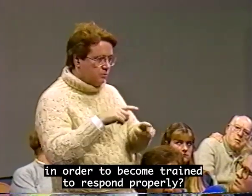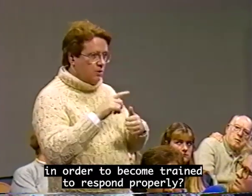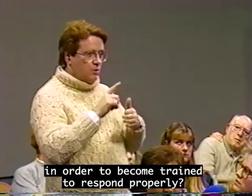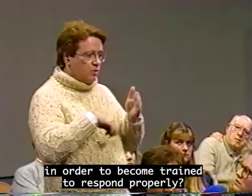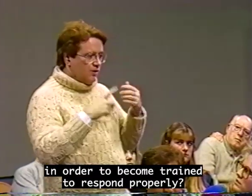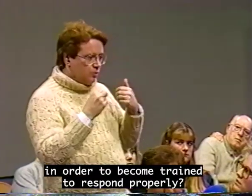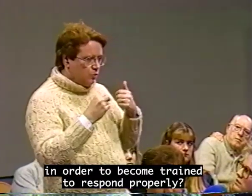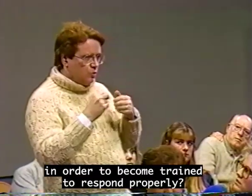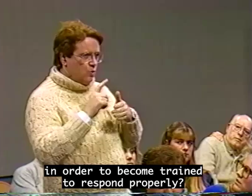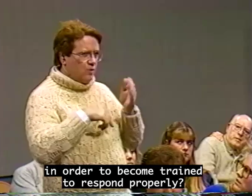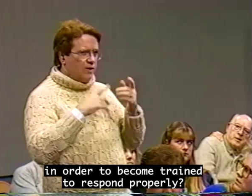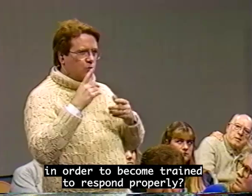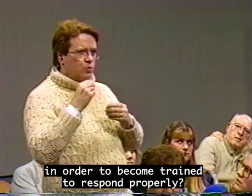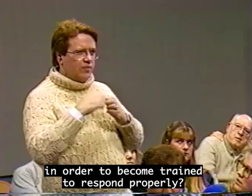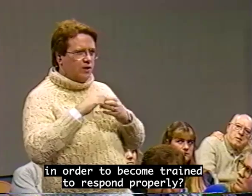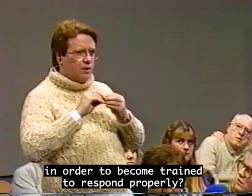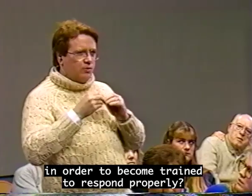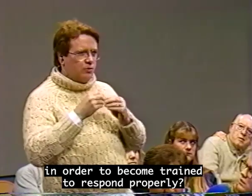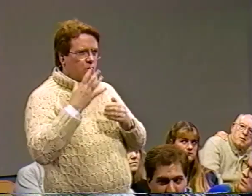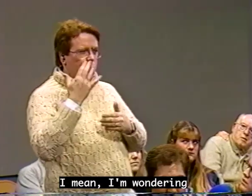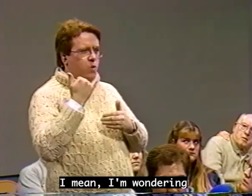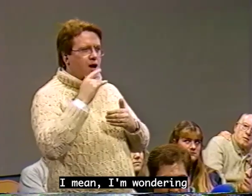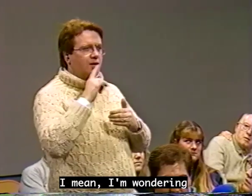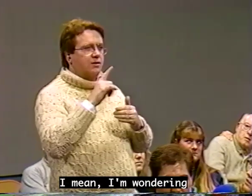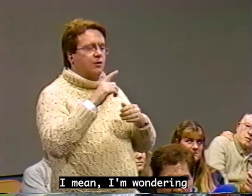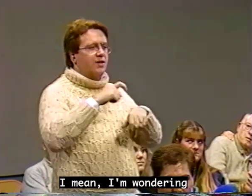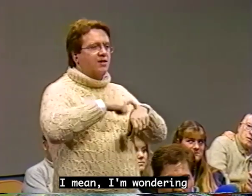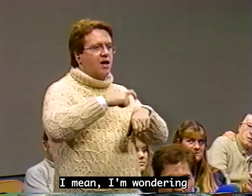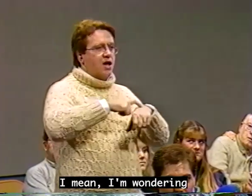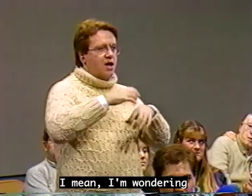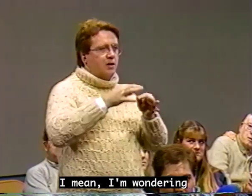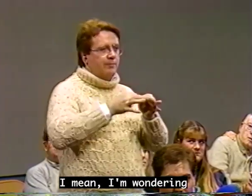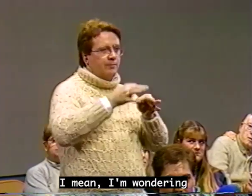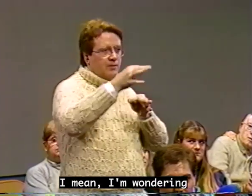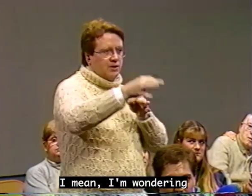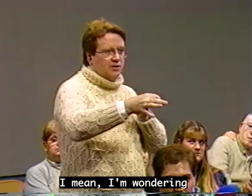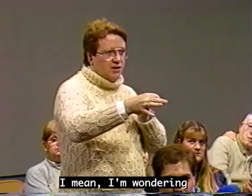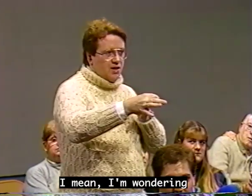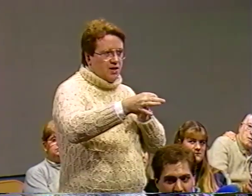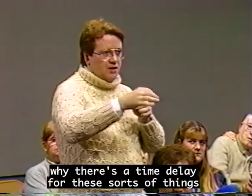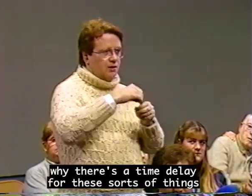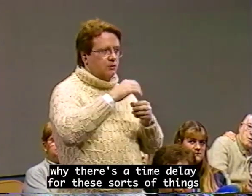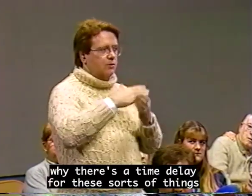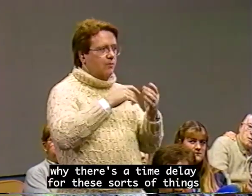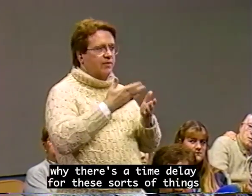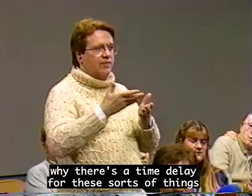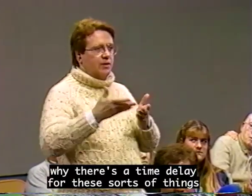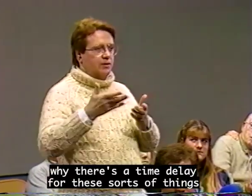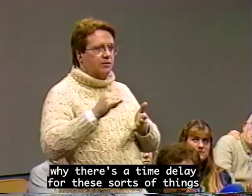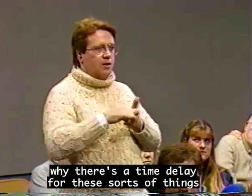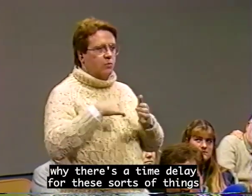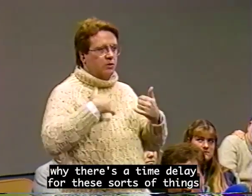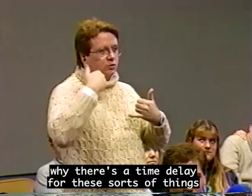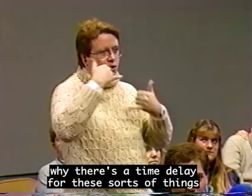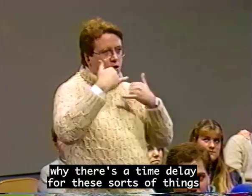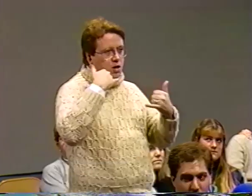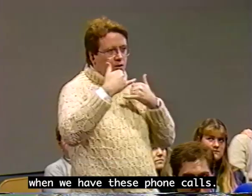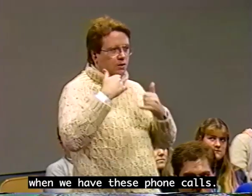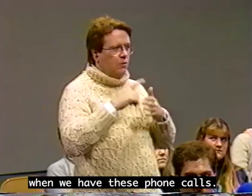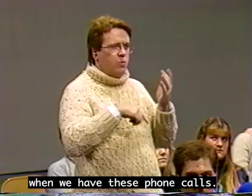to become trained to respond properly? I mean, I'm wondering why there's a time delay for these sorts of things when